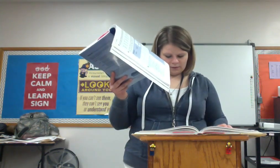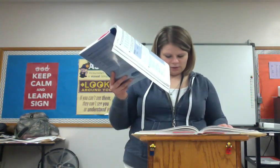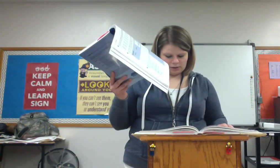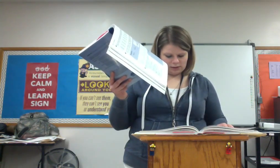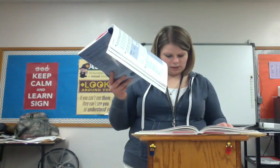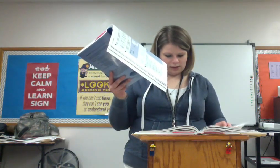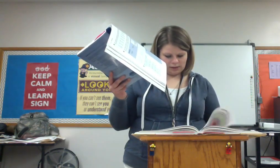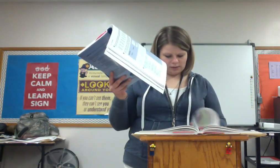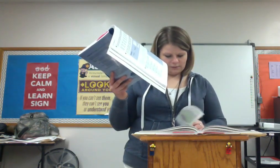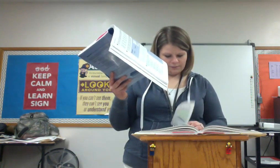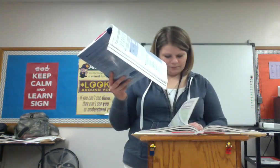Just kidding.